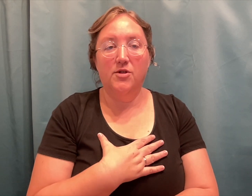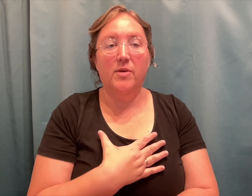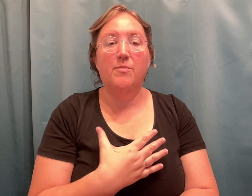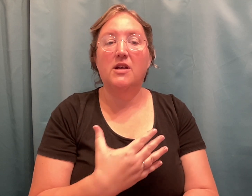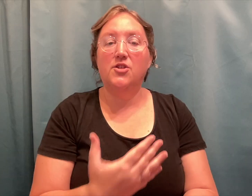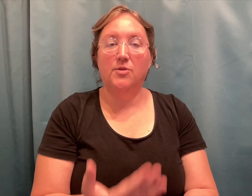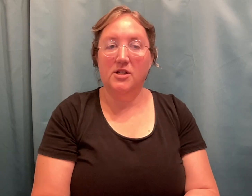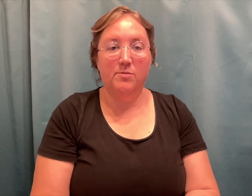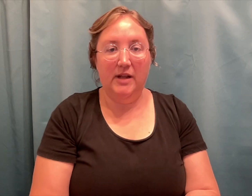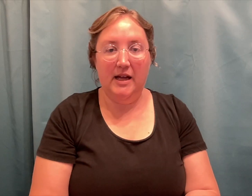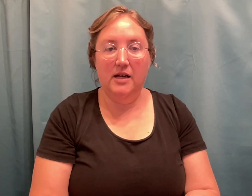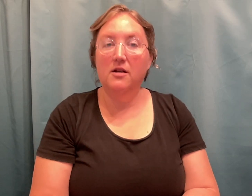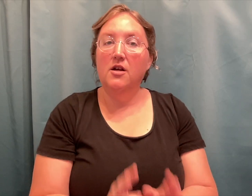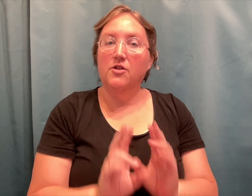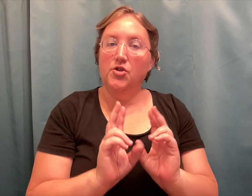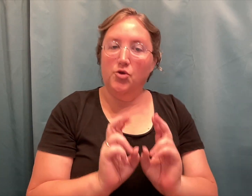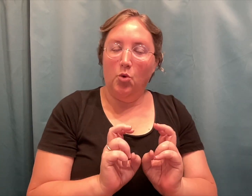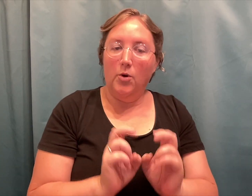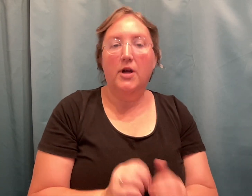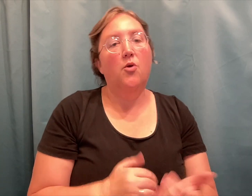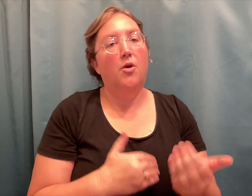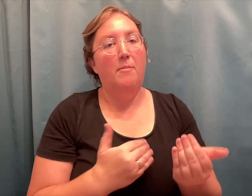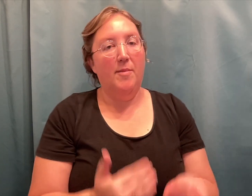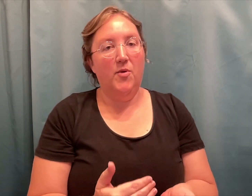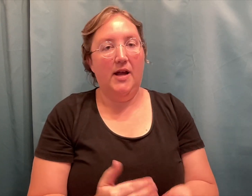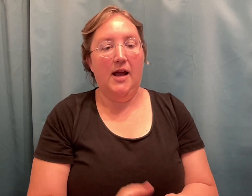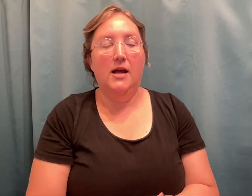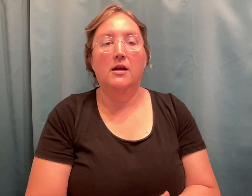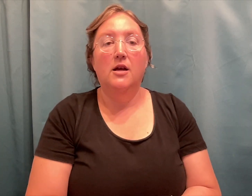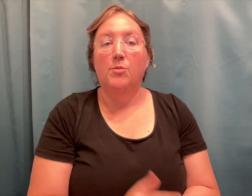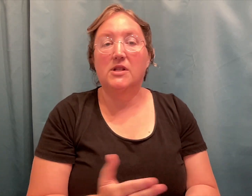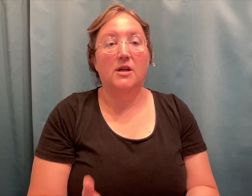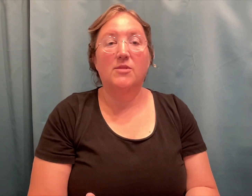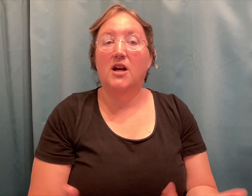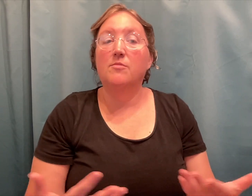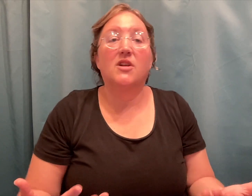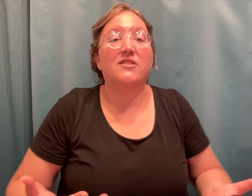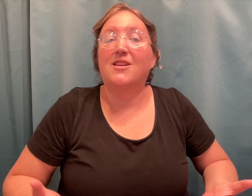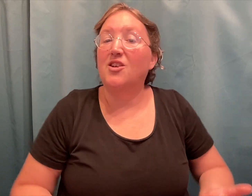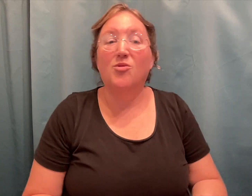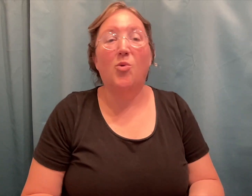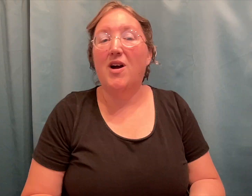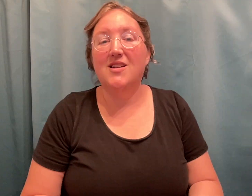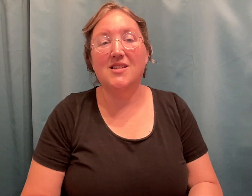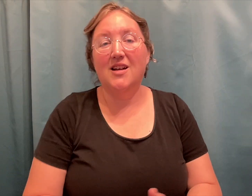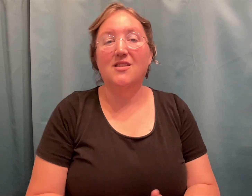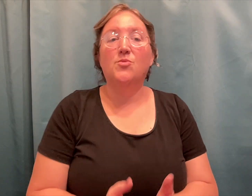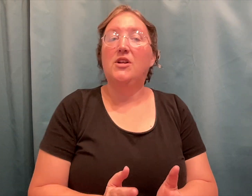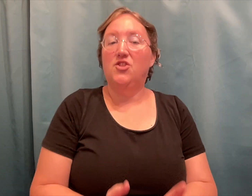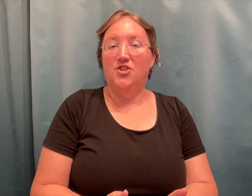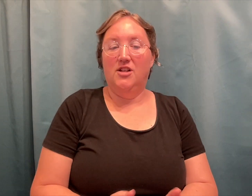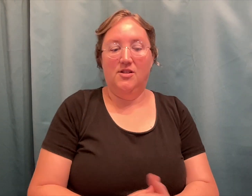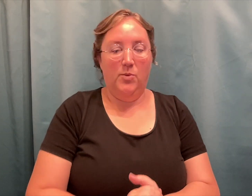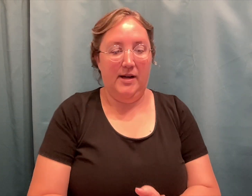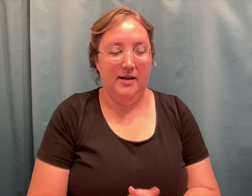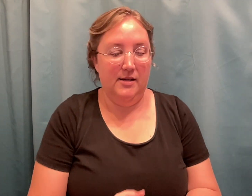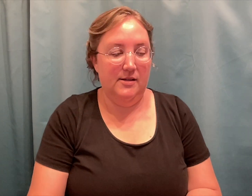my best to explain the story or a memory aid, but sometimes I'll say I don't know why it's signed this way, it's just the way it is.